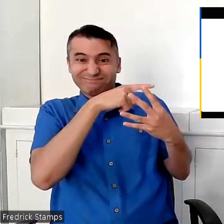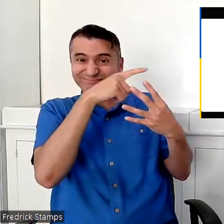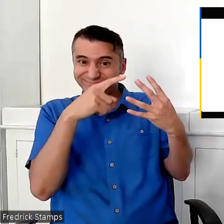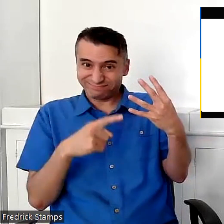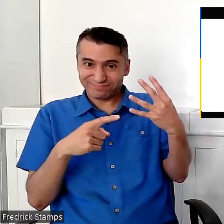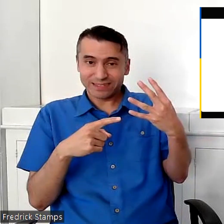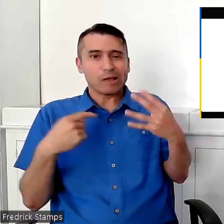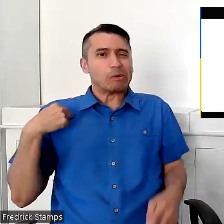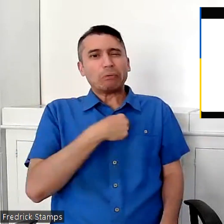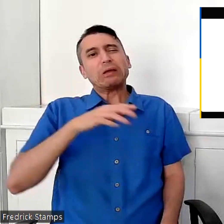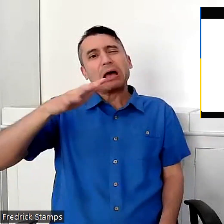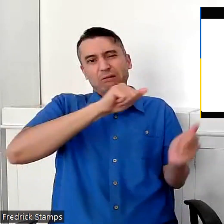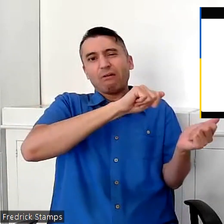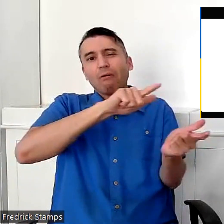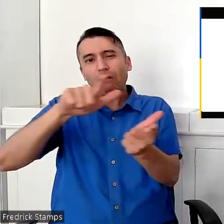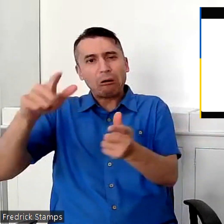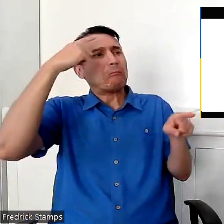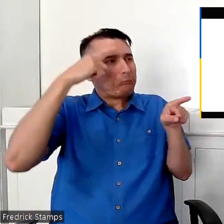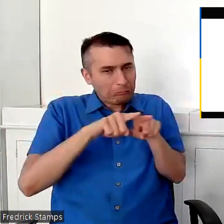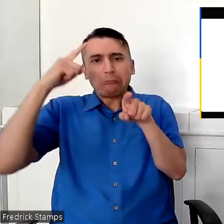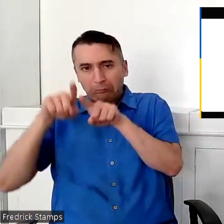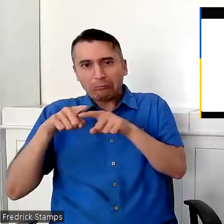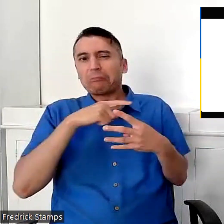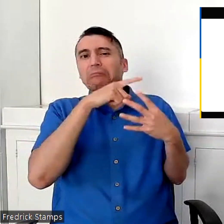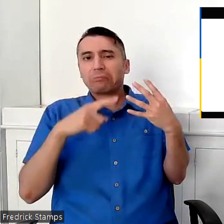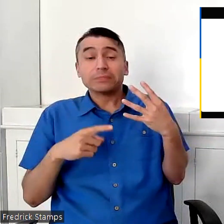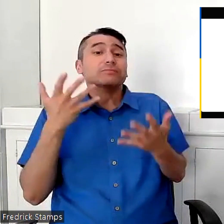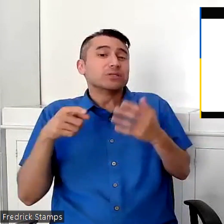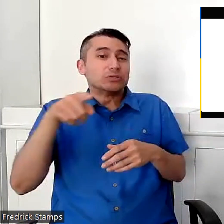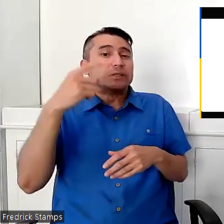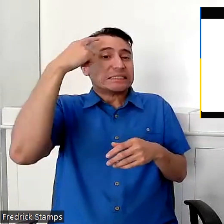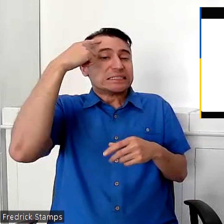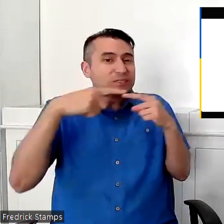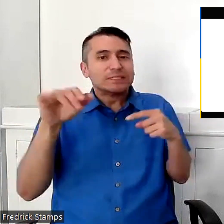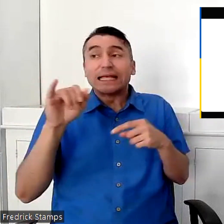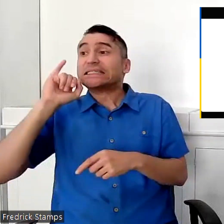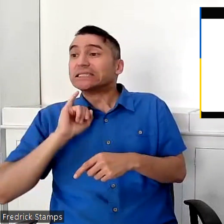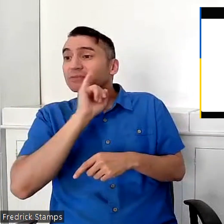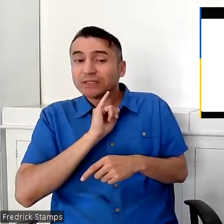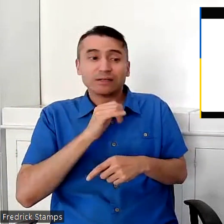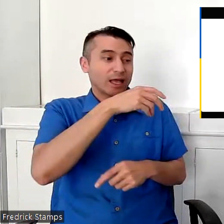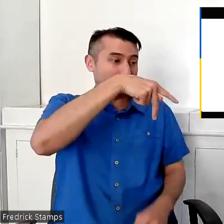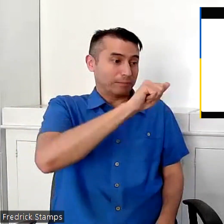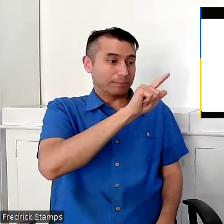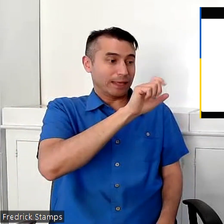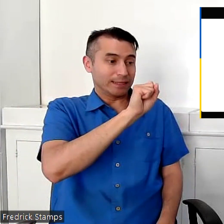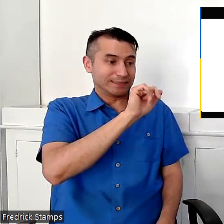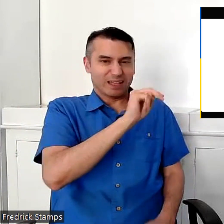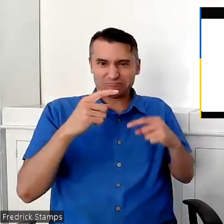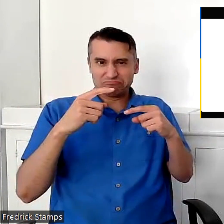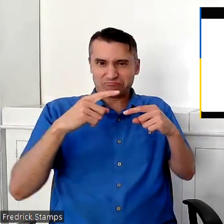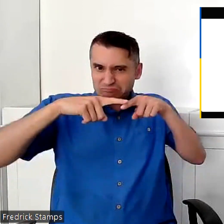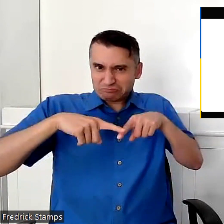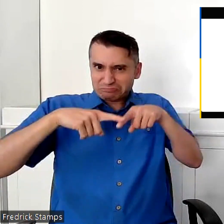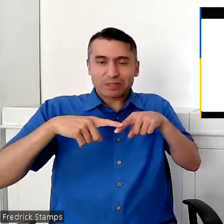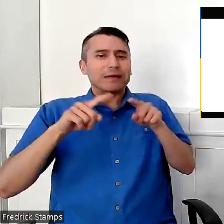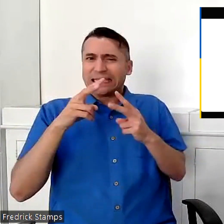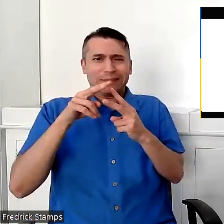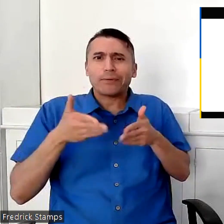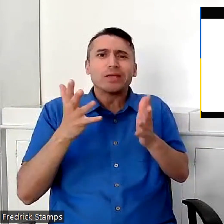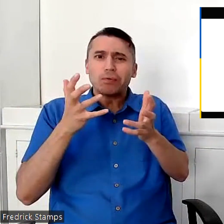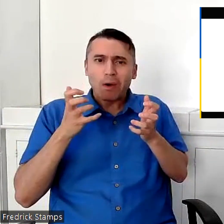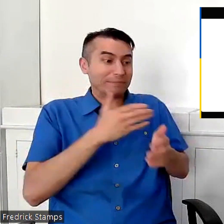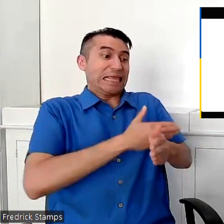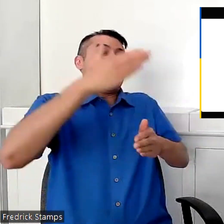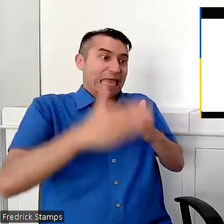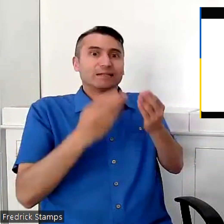you've seen, like, these are the things that we kind of all agree about. Now, you might disagree about Israel as opposed to Palestine, but either way you want it